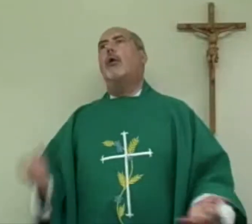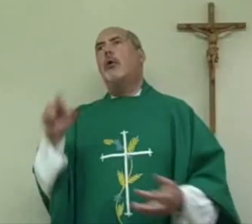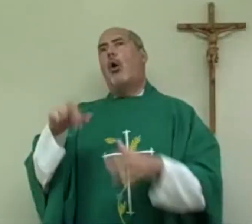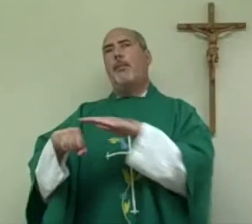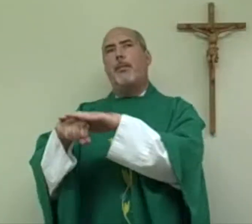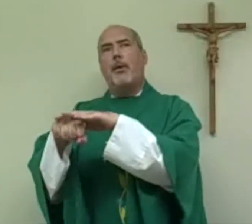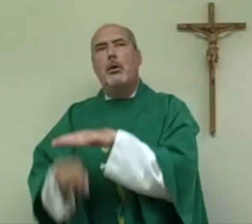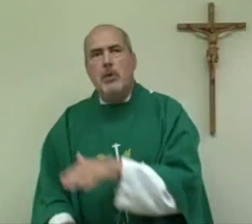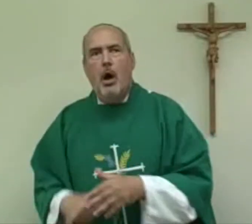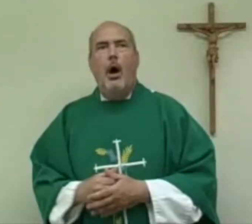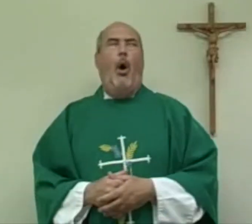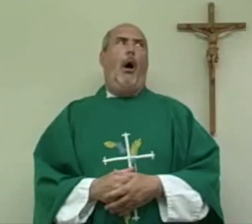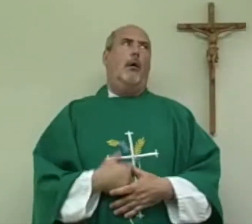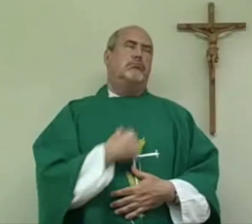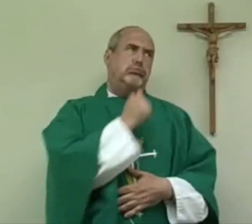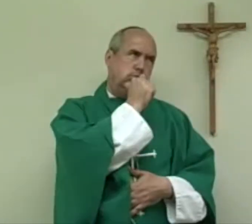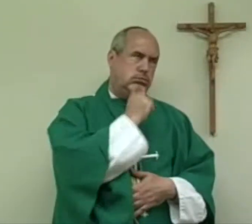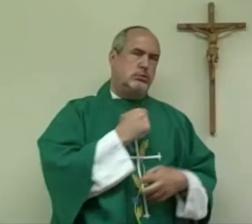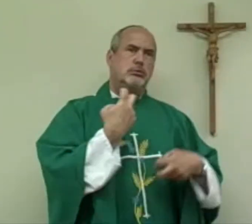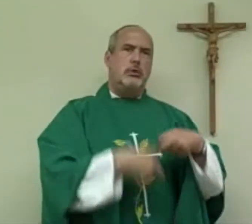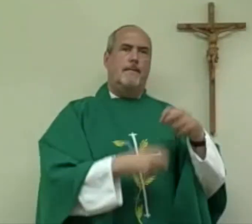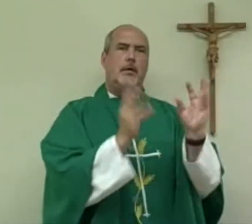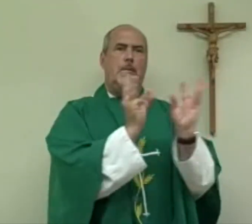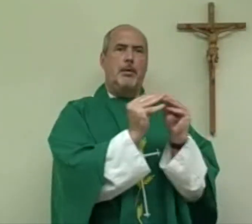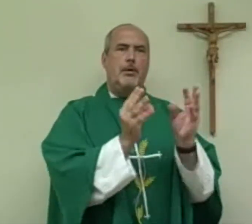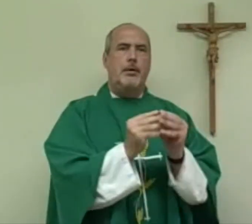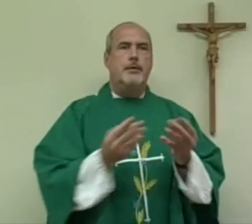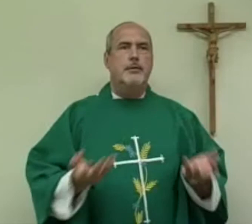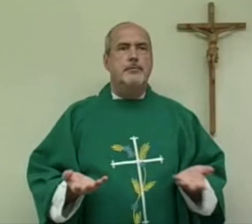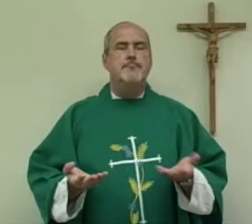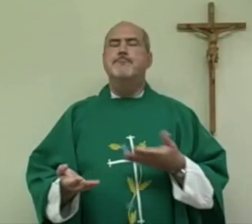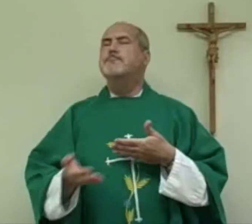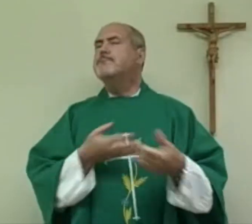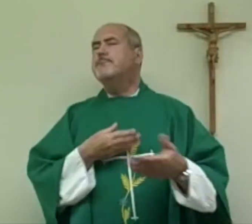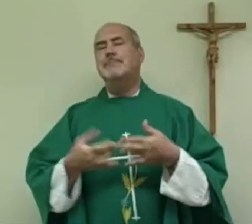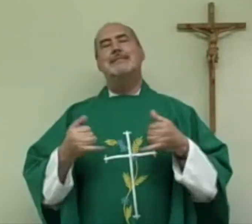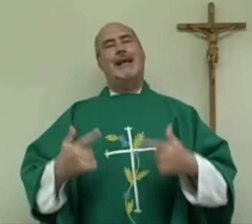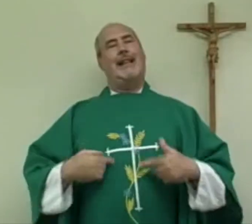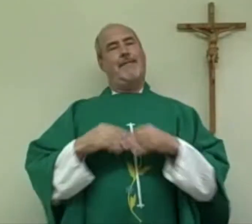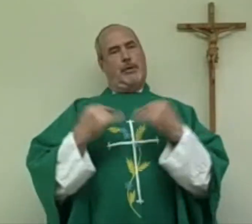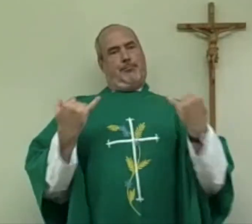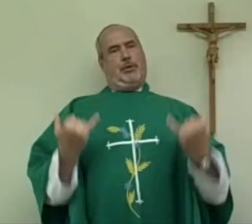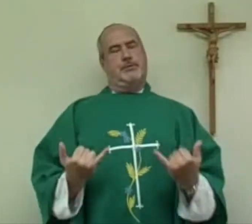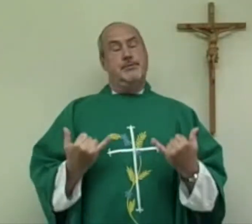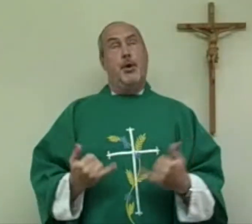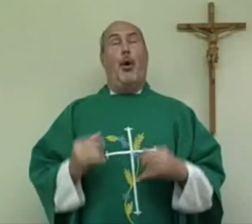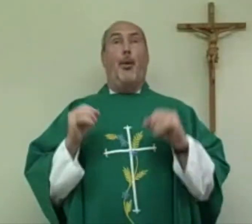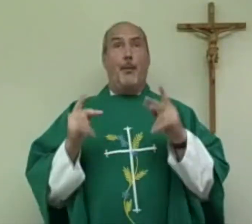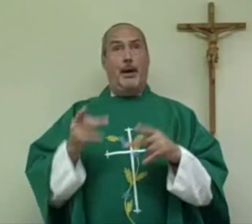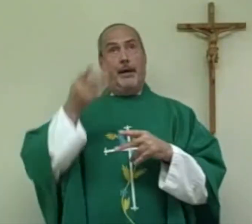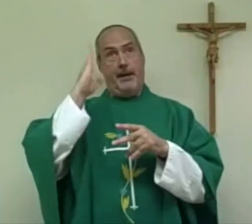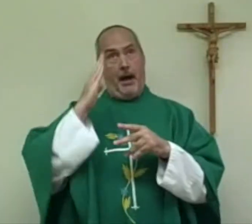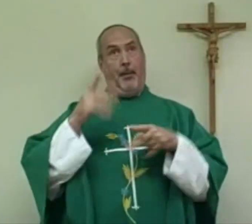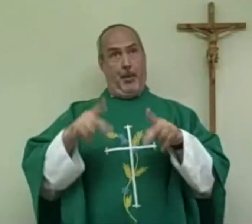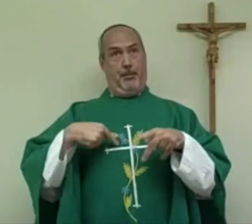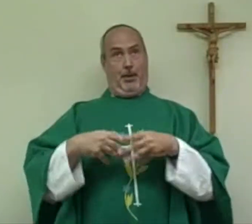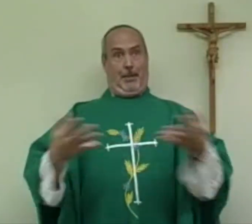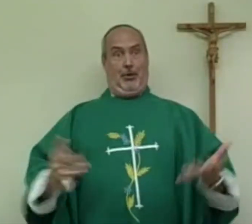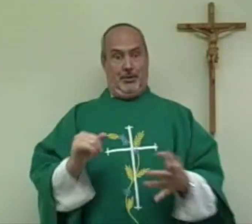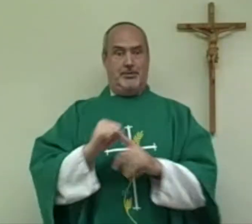things we have to get done, or we have to go to a funeral, or we have to go to a difficult meeting. But we live in the